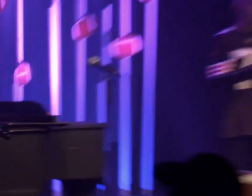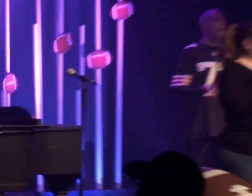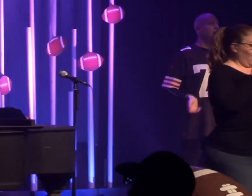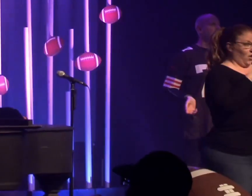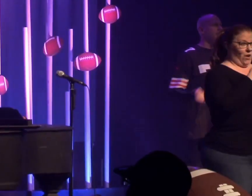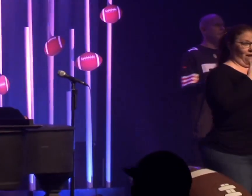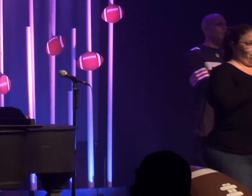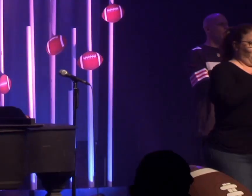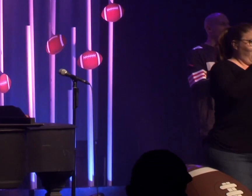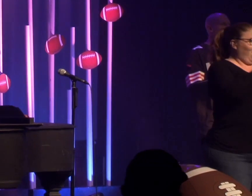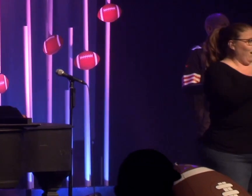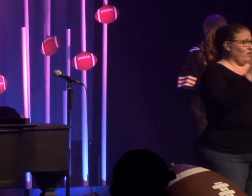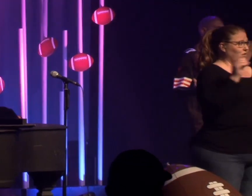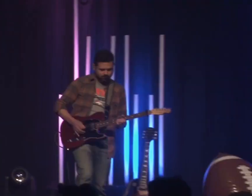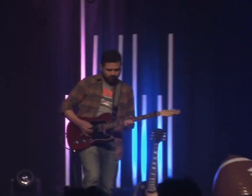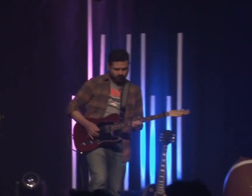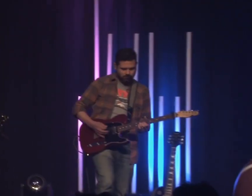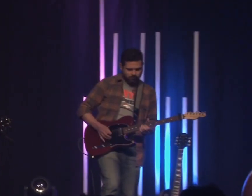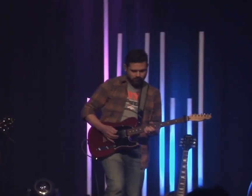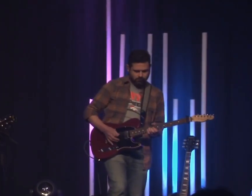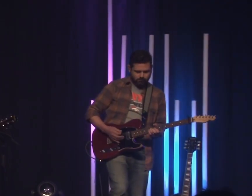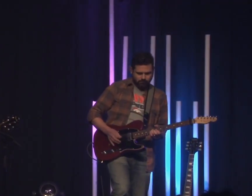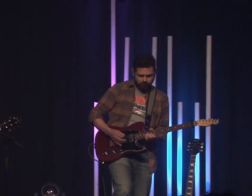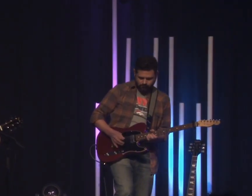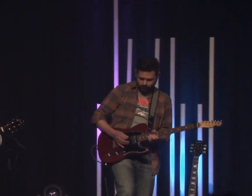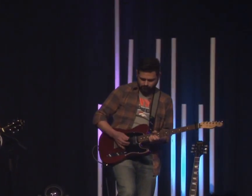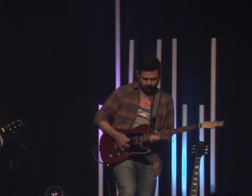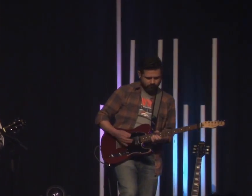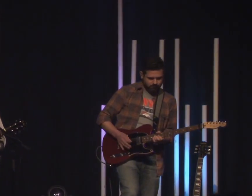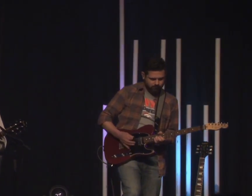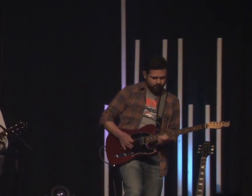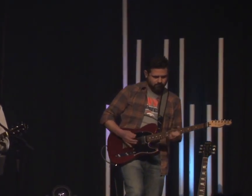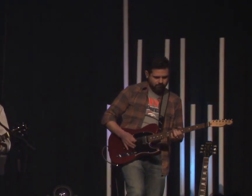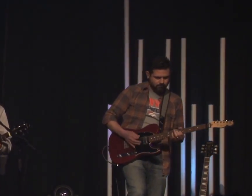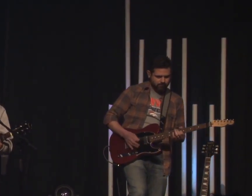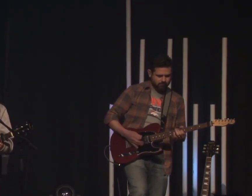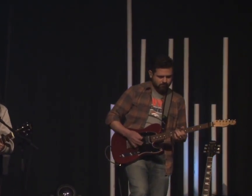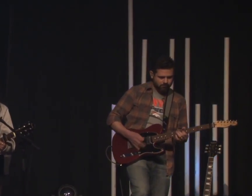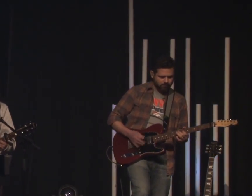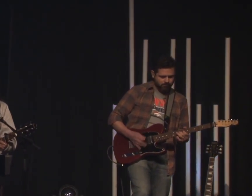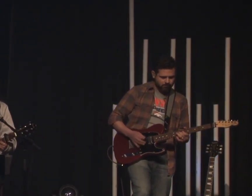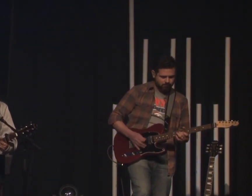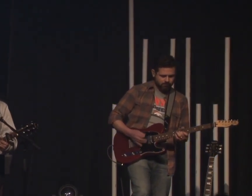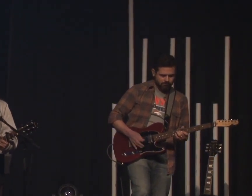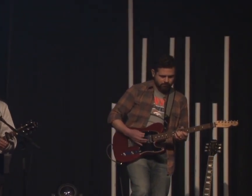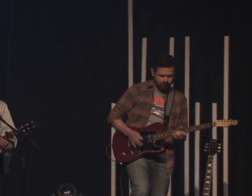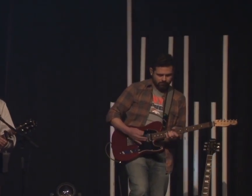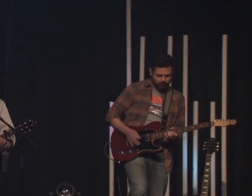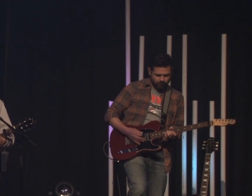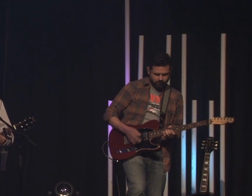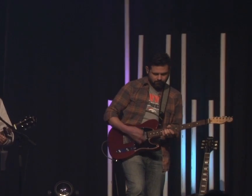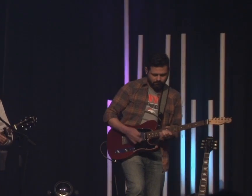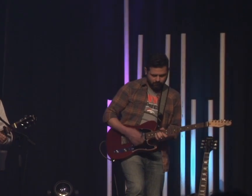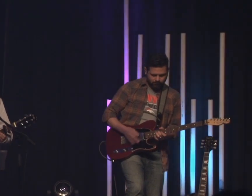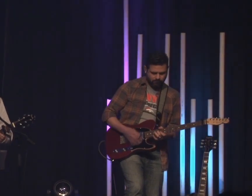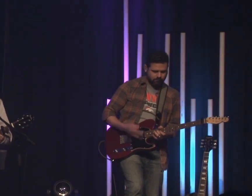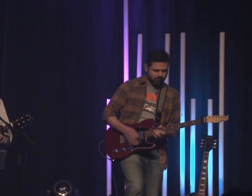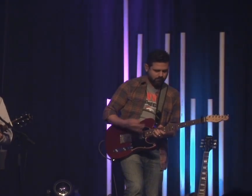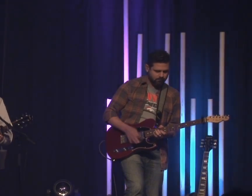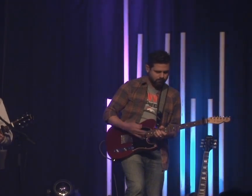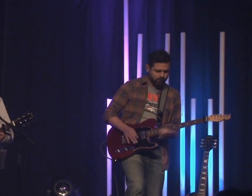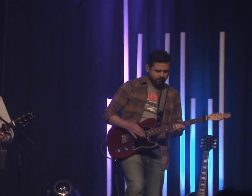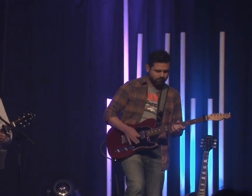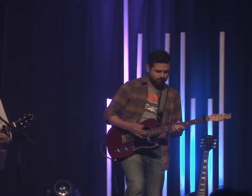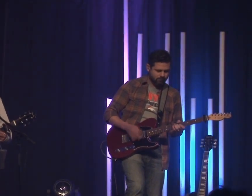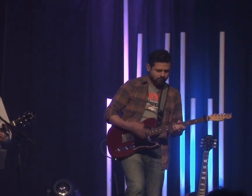'Cause you've faith and no fear for the fight. You pull hope from defeat in the night.